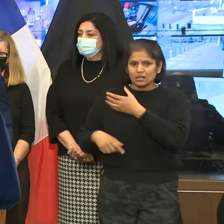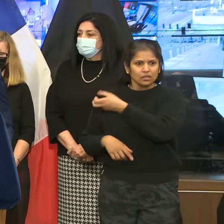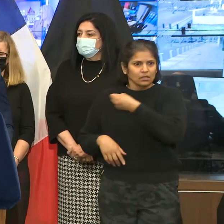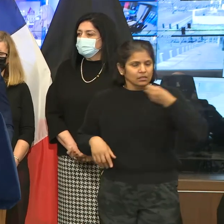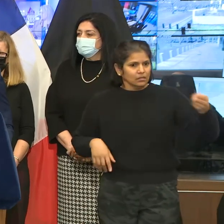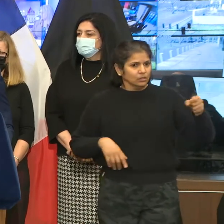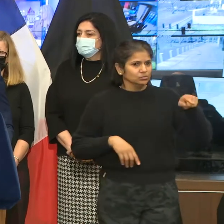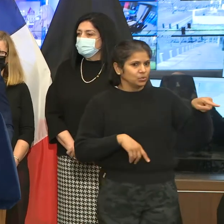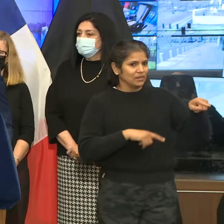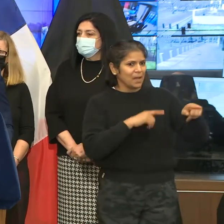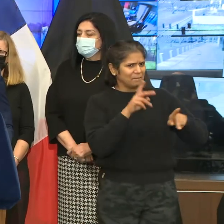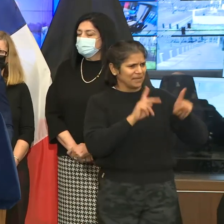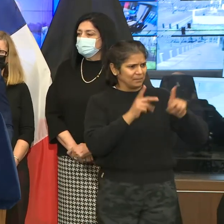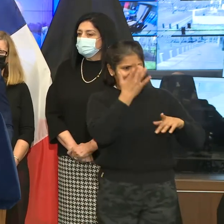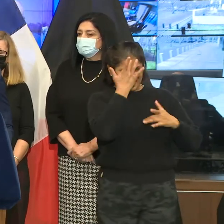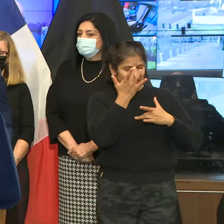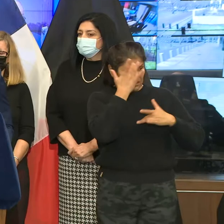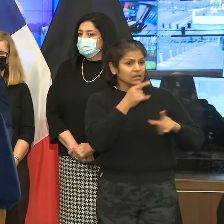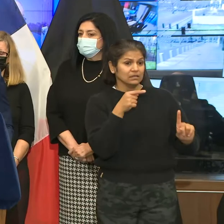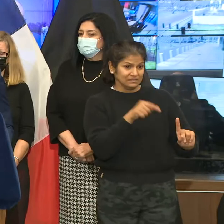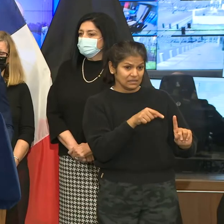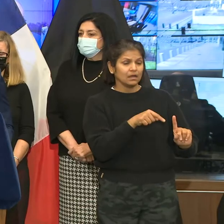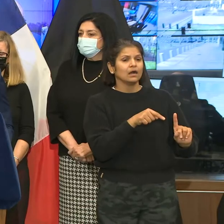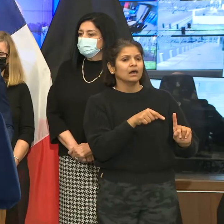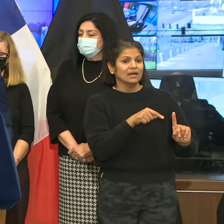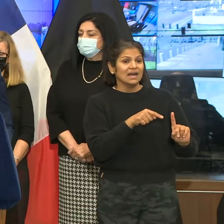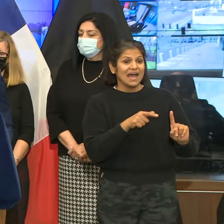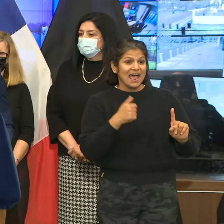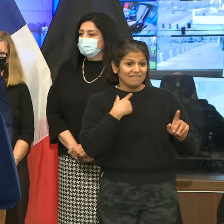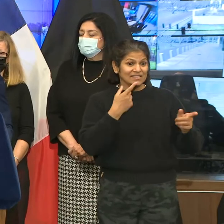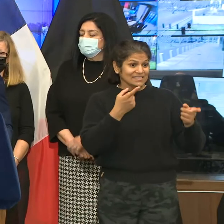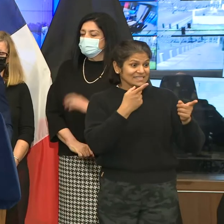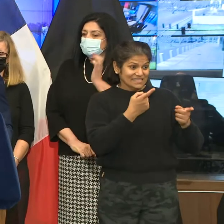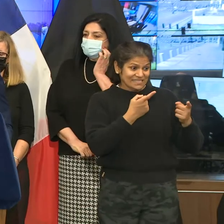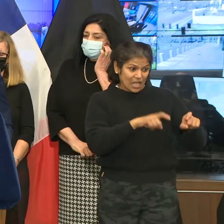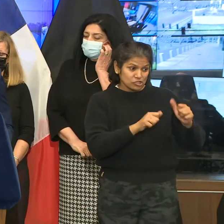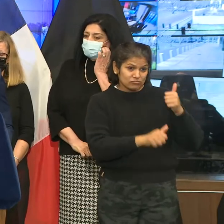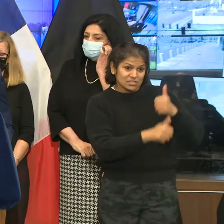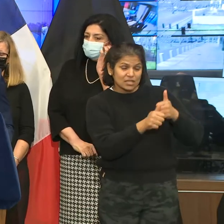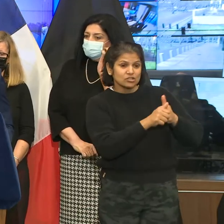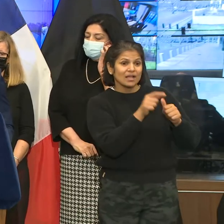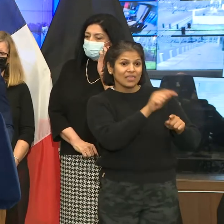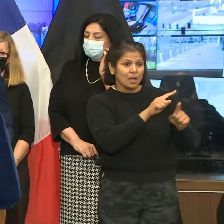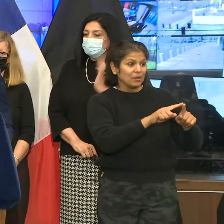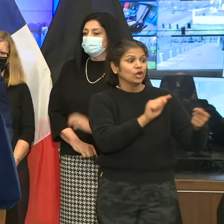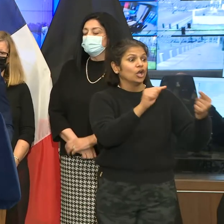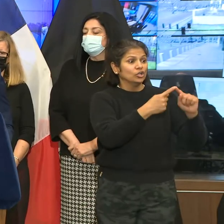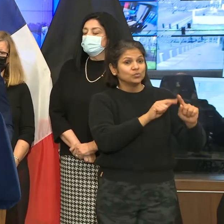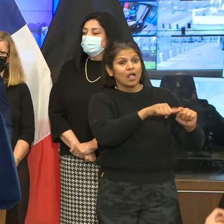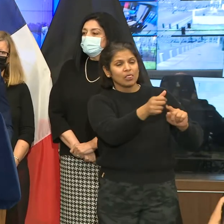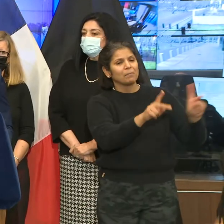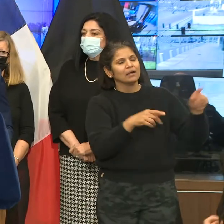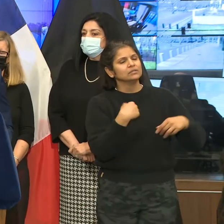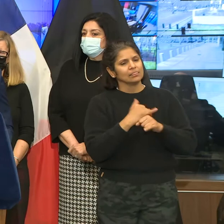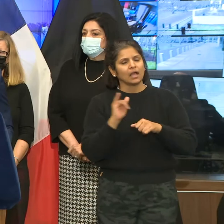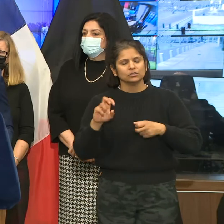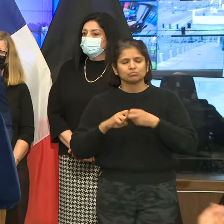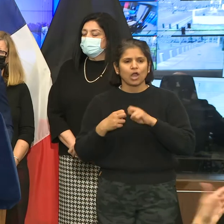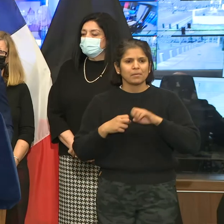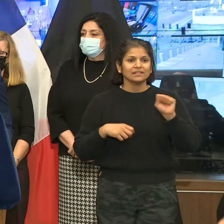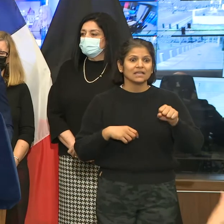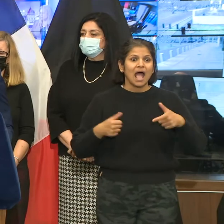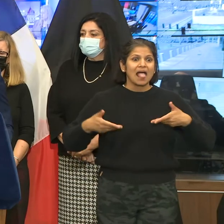on identifying someone who's dangerous to themselves or others. Allowing people to sleep on the